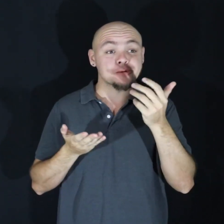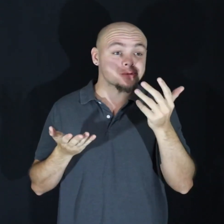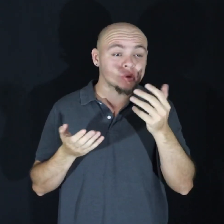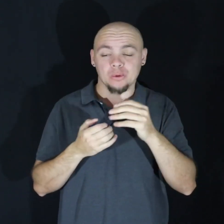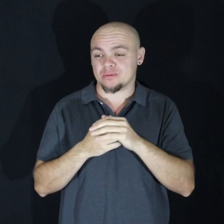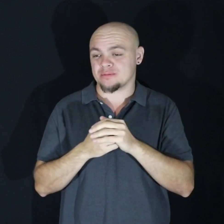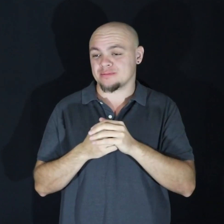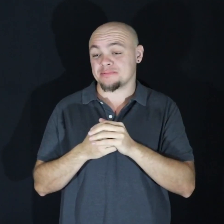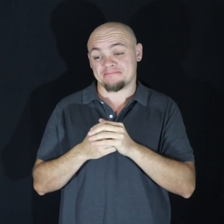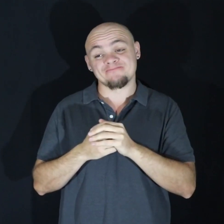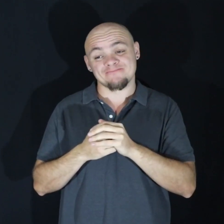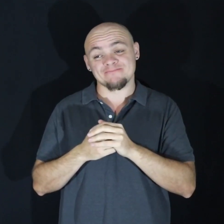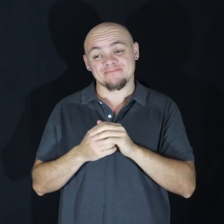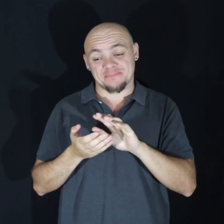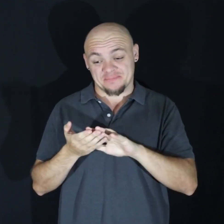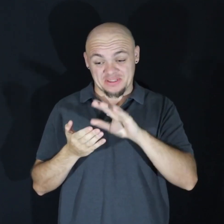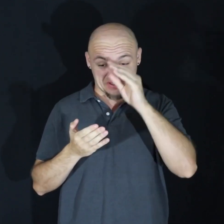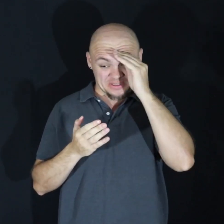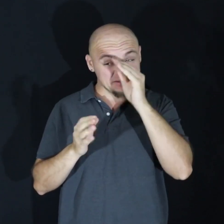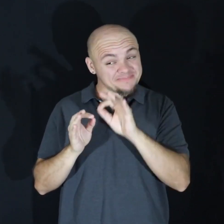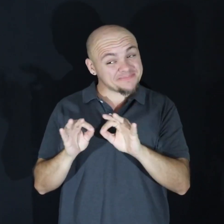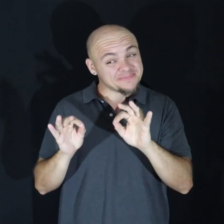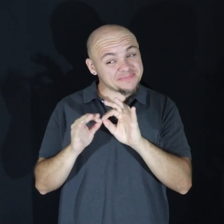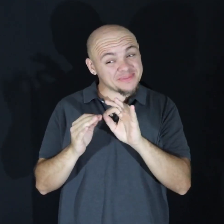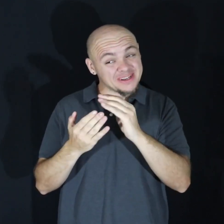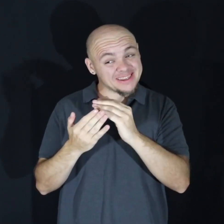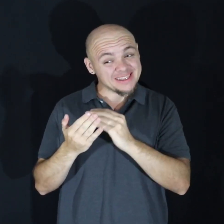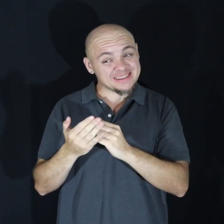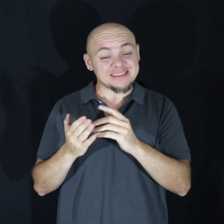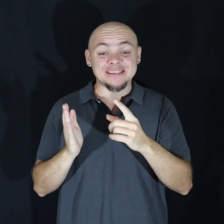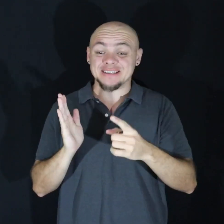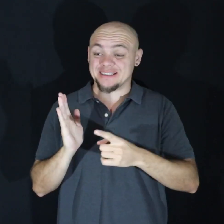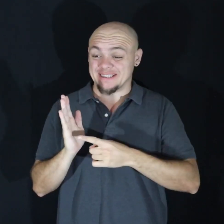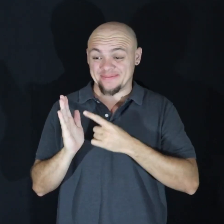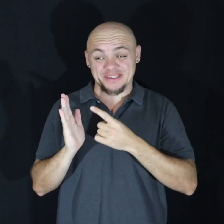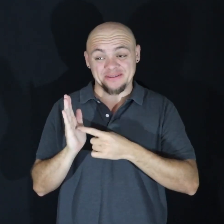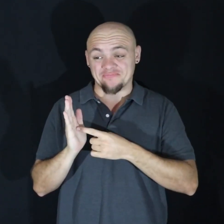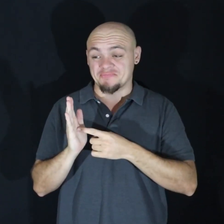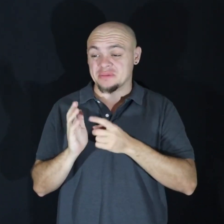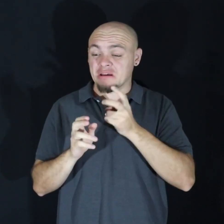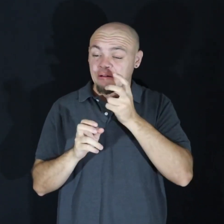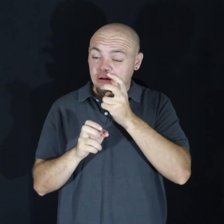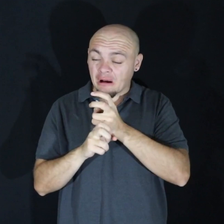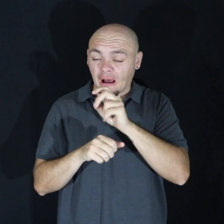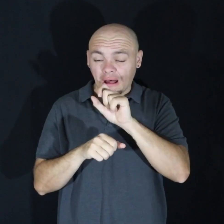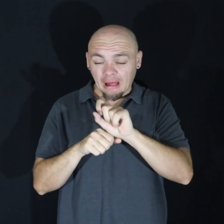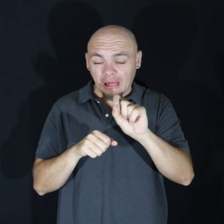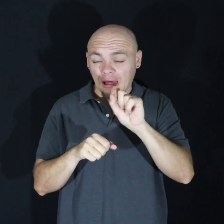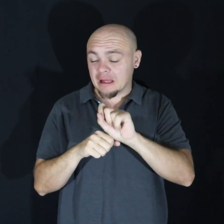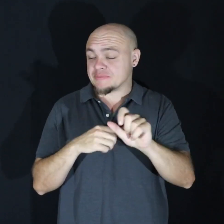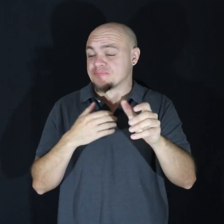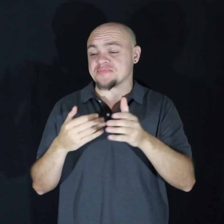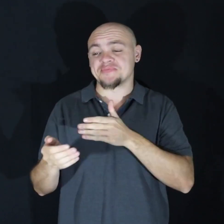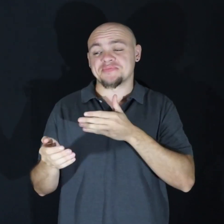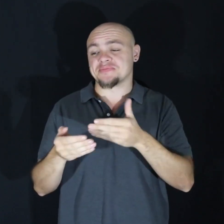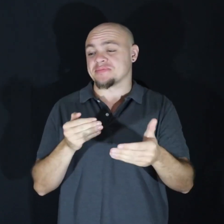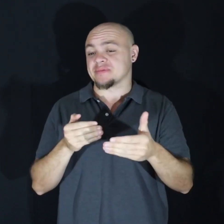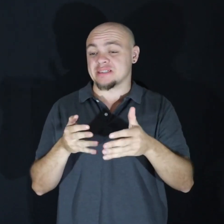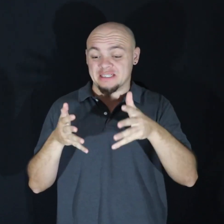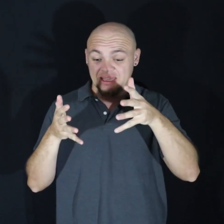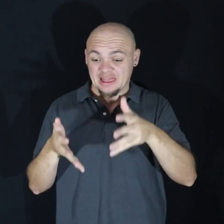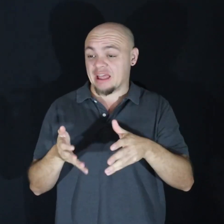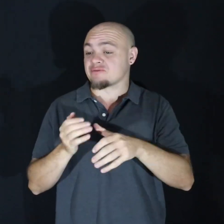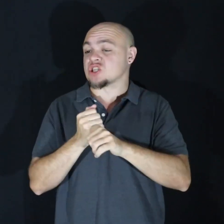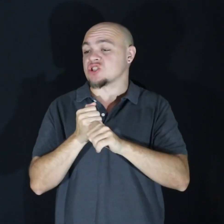it was time that you learn another valuable lesson. Sometimes, no matter how hard you work, you just end up with